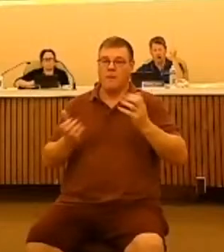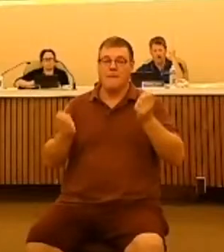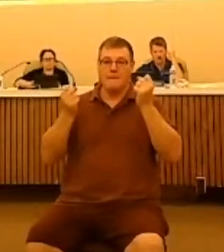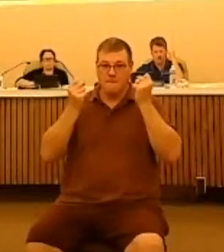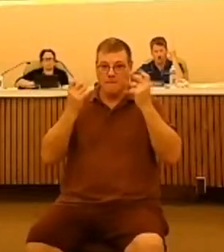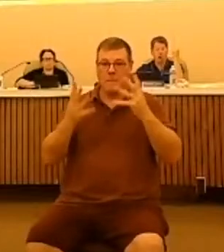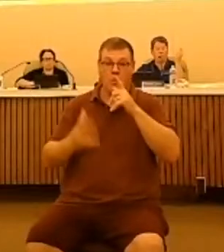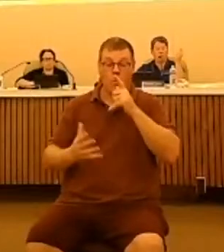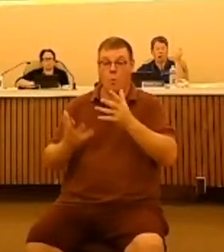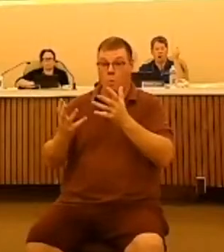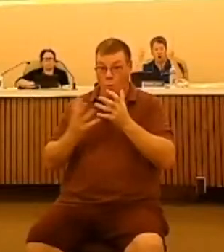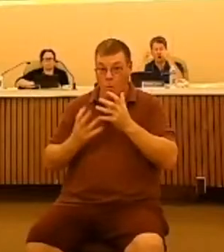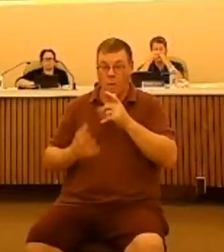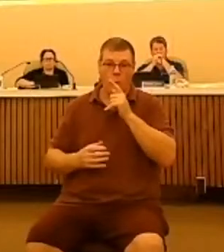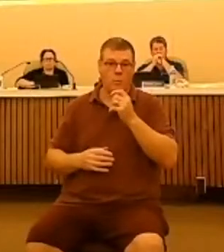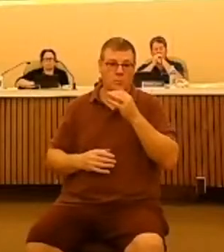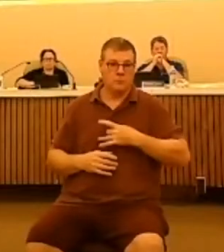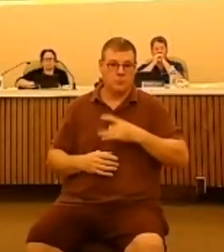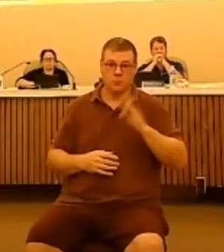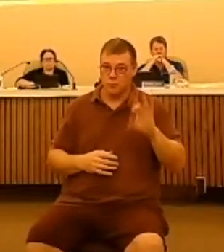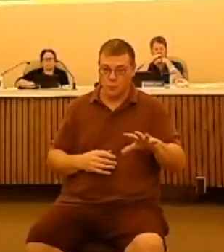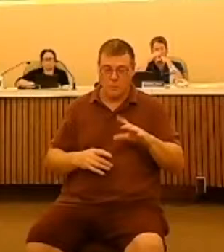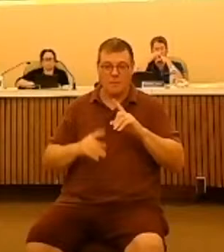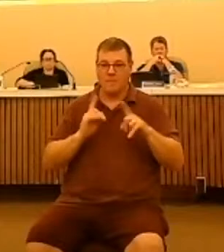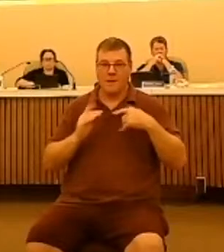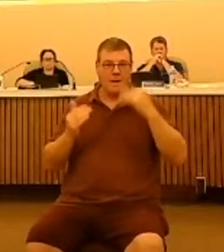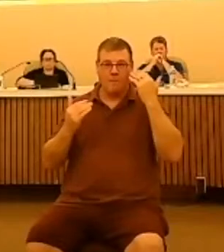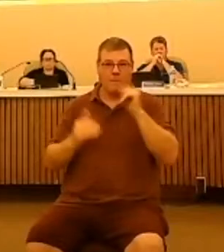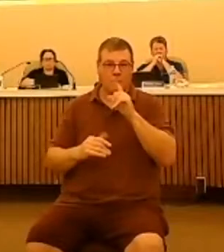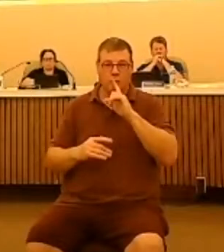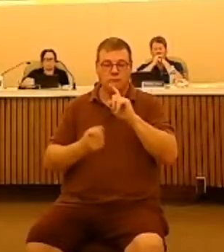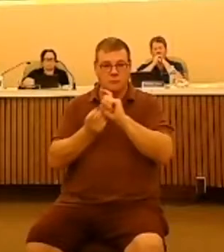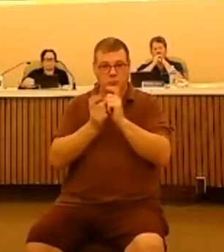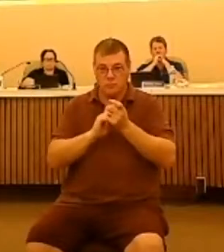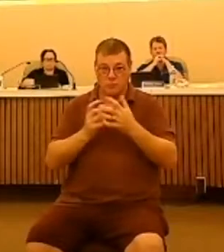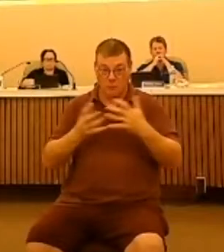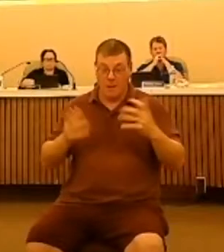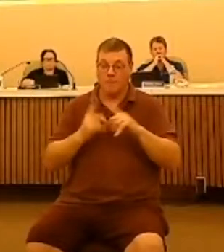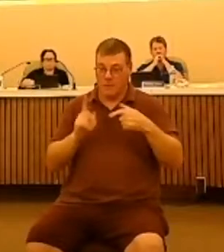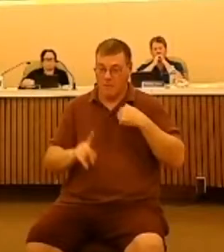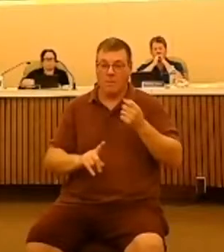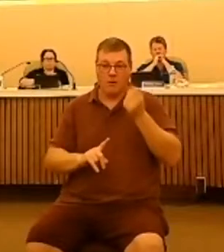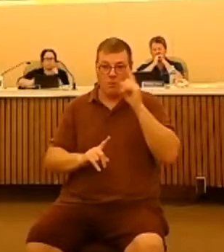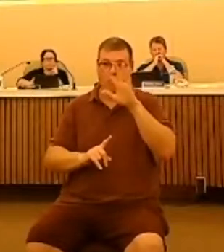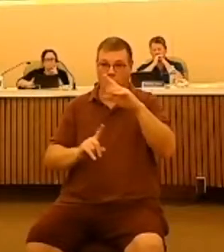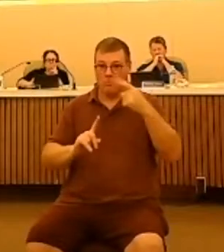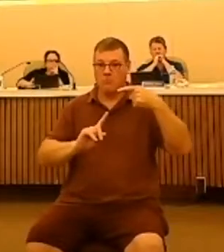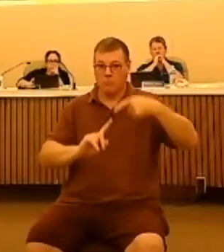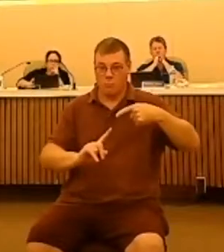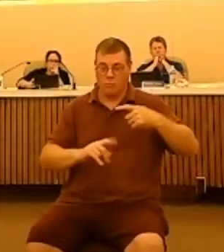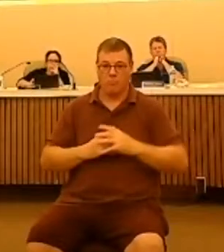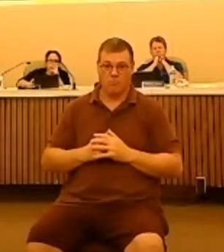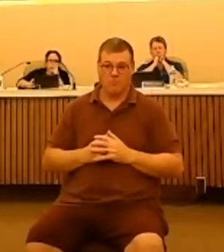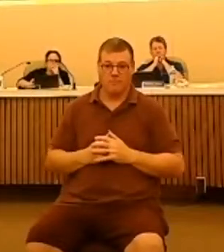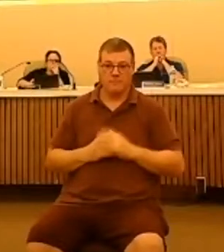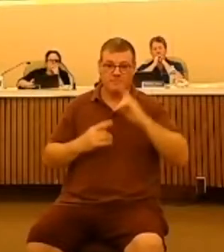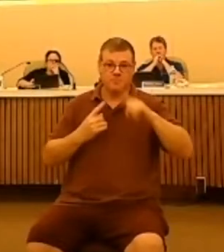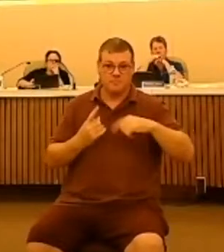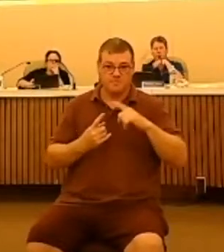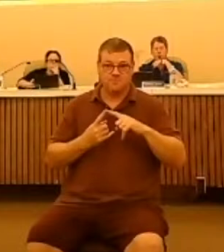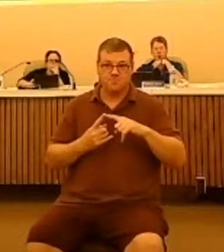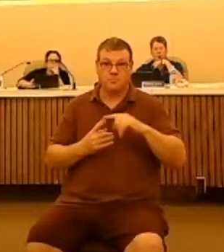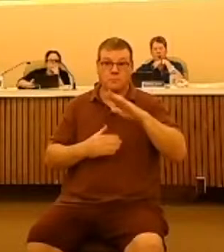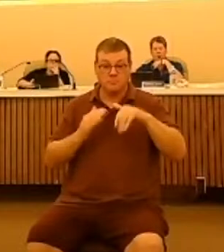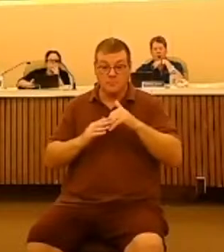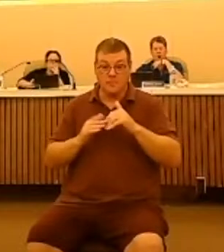the light as who don't want the light. So I don't know that it'll change a whole lot, but I understand your point about if all